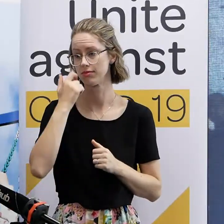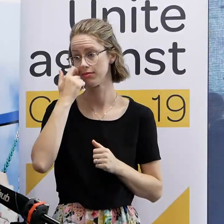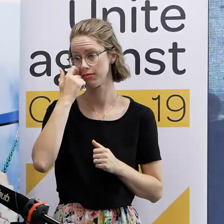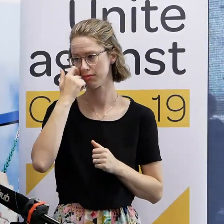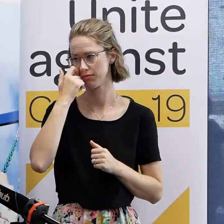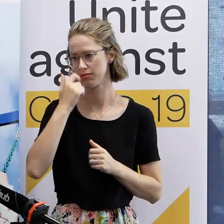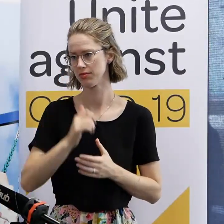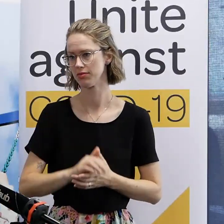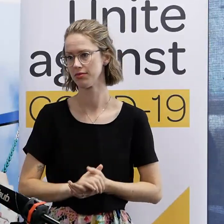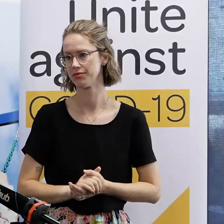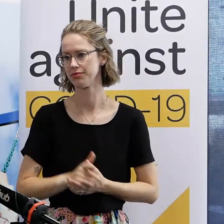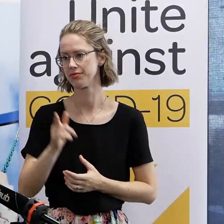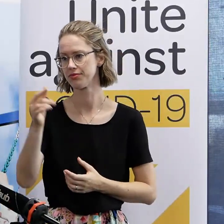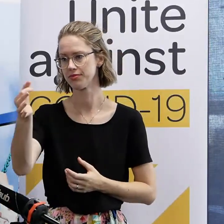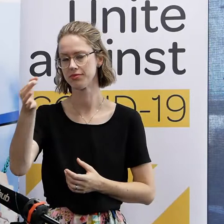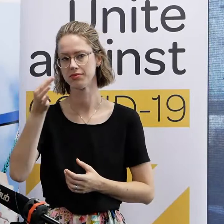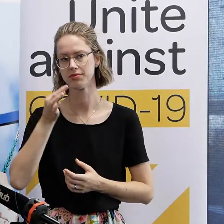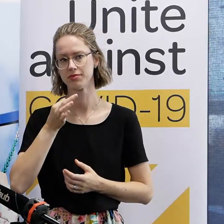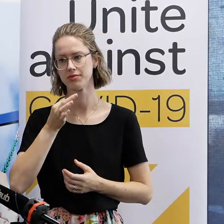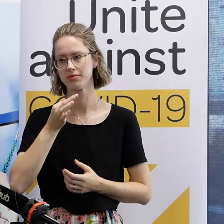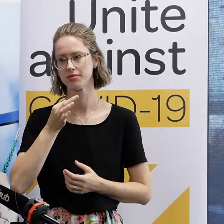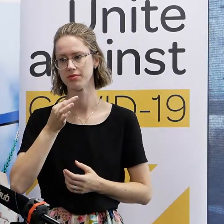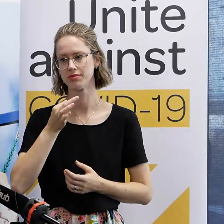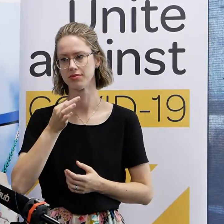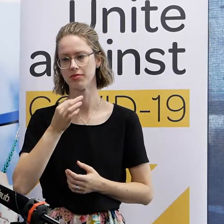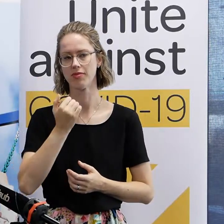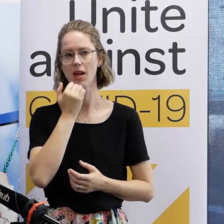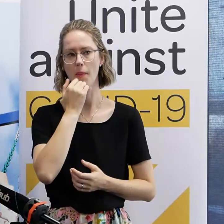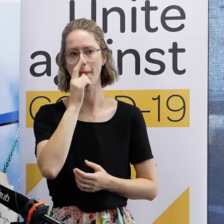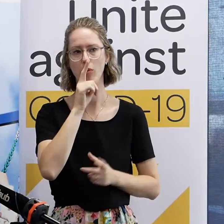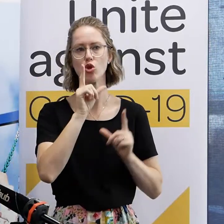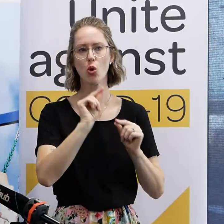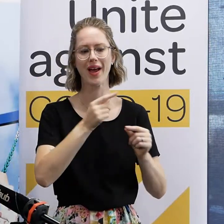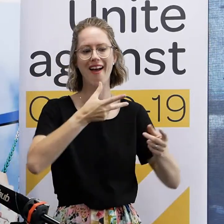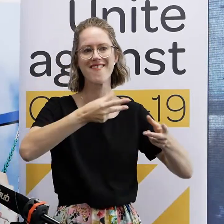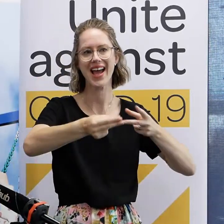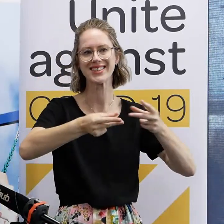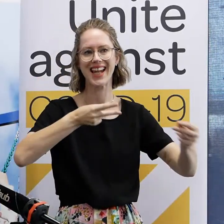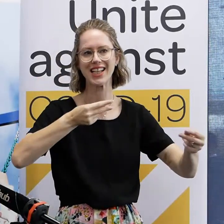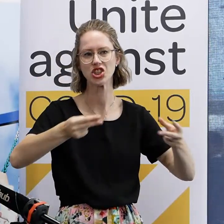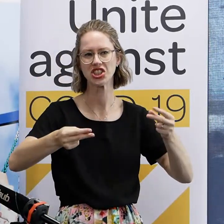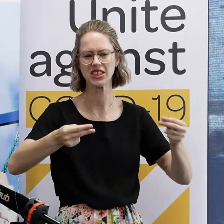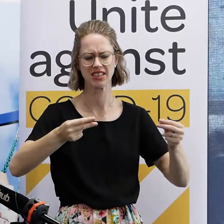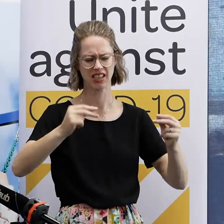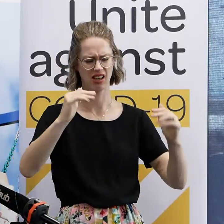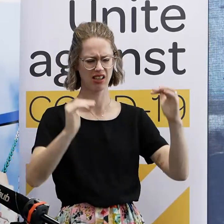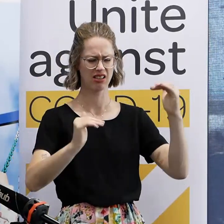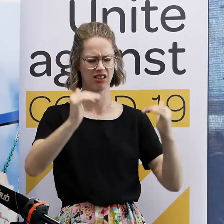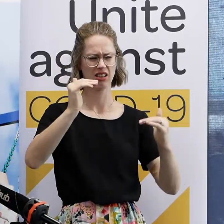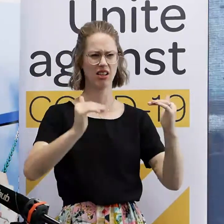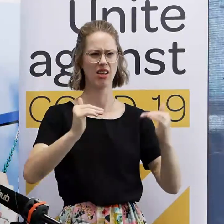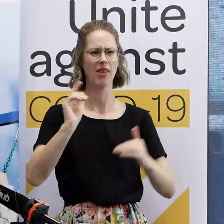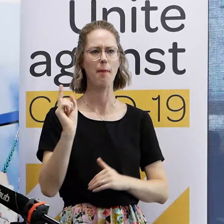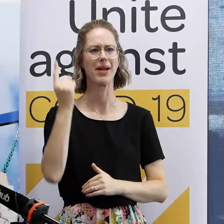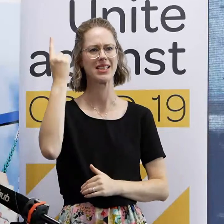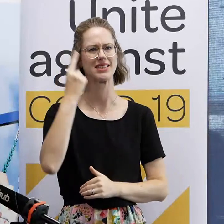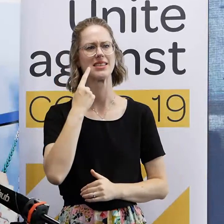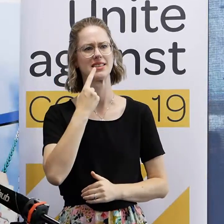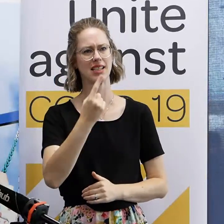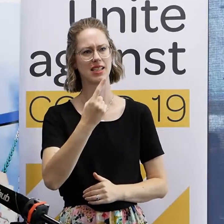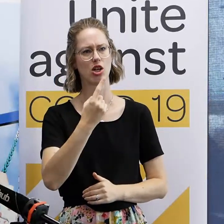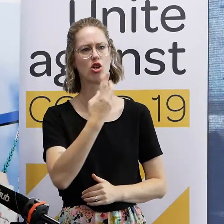A question for a colleague. On the number of vaccinators that we have, there seems to be some inconsistency. The minister has said that there